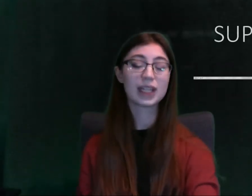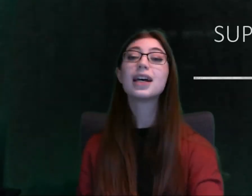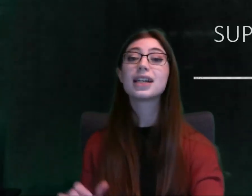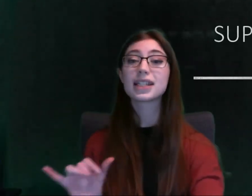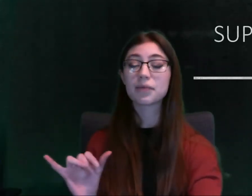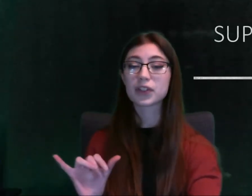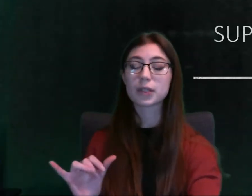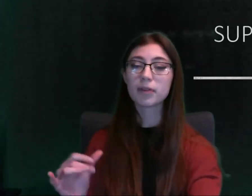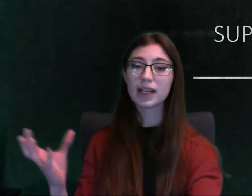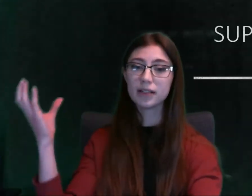Same for supervisor